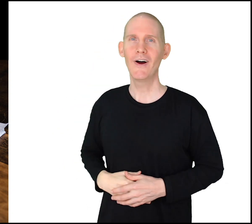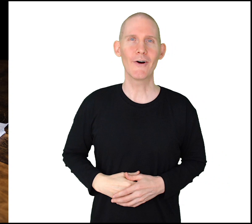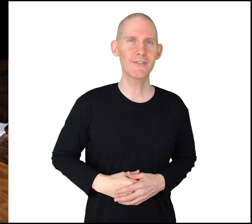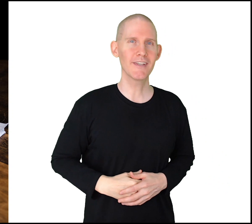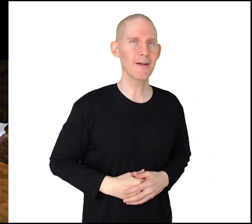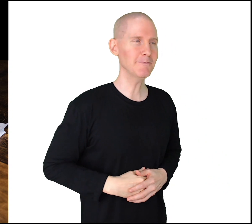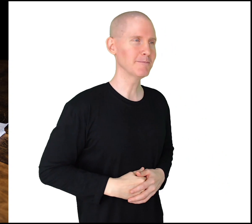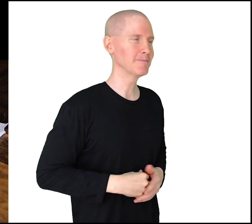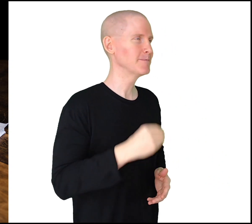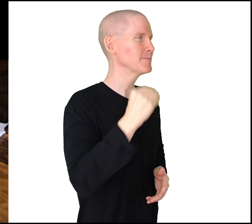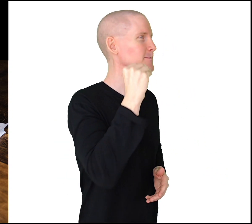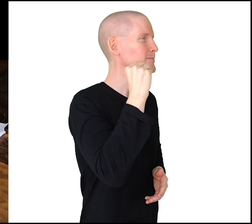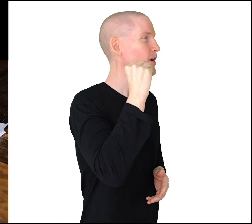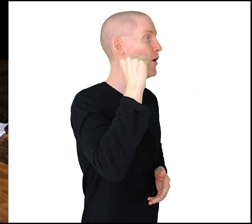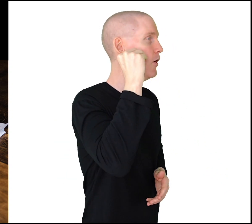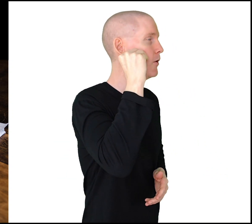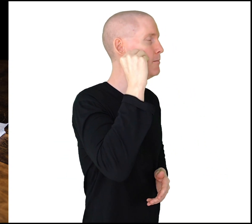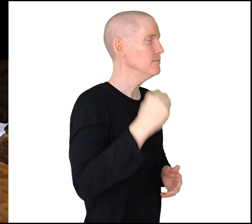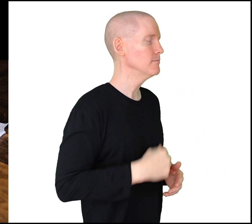Other side. Home.